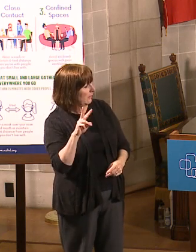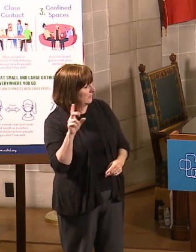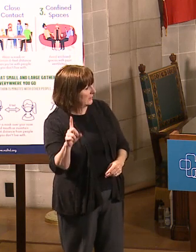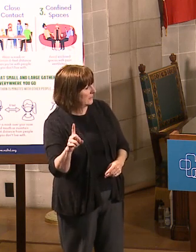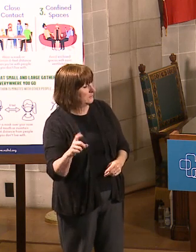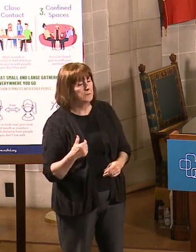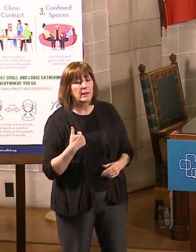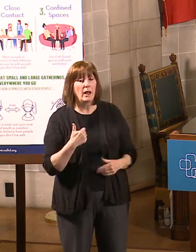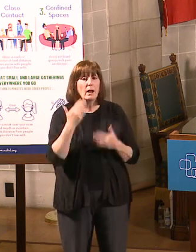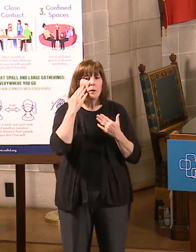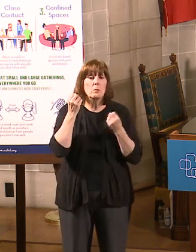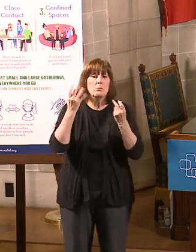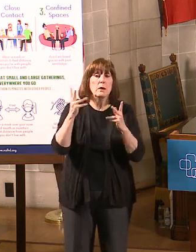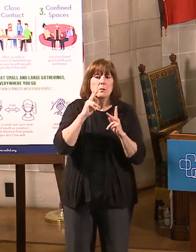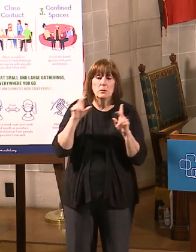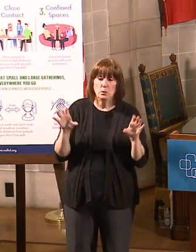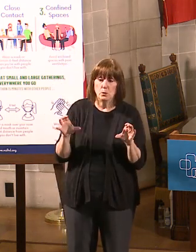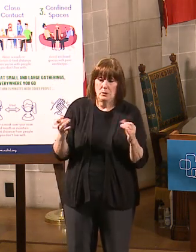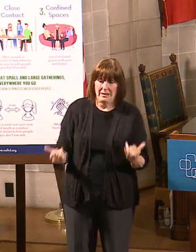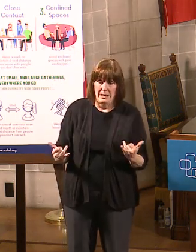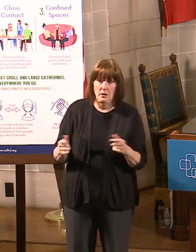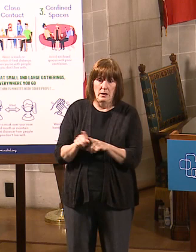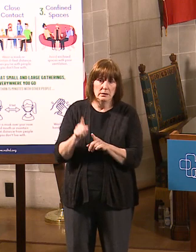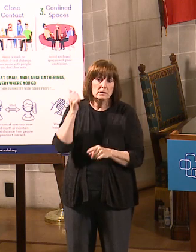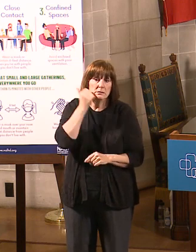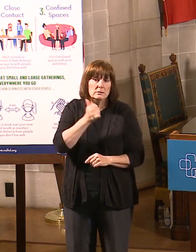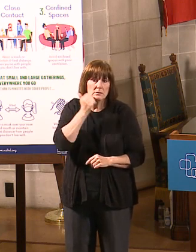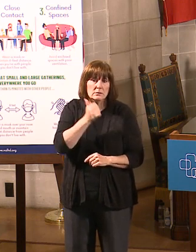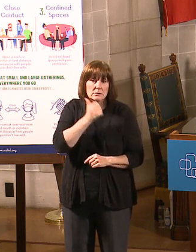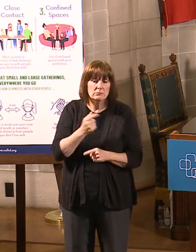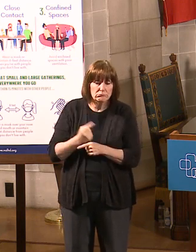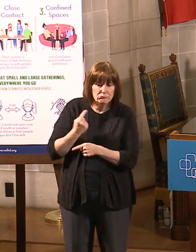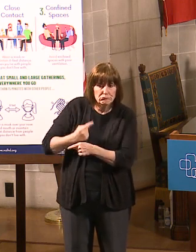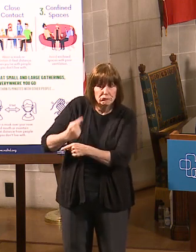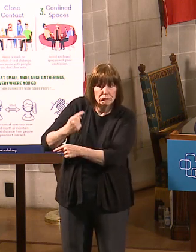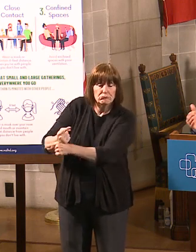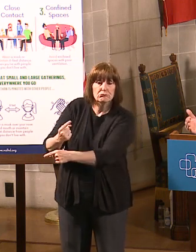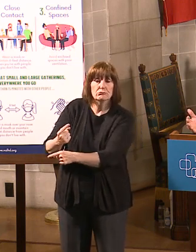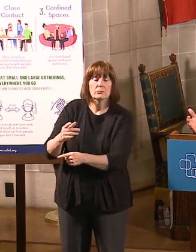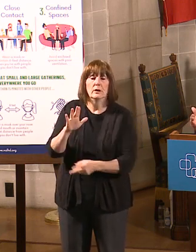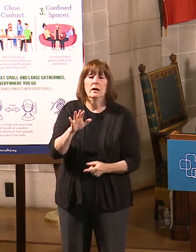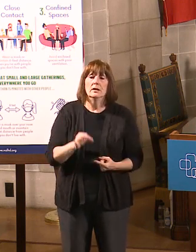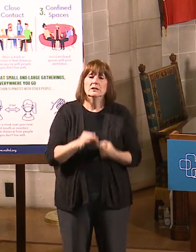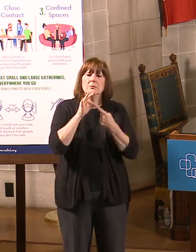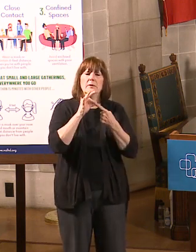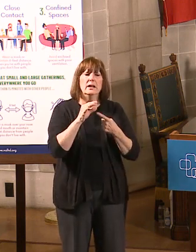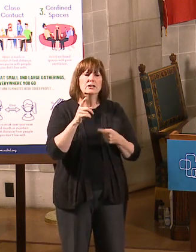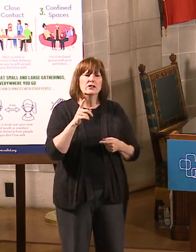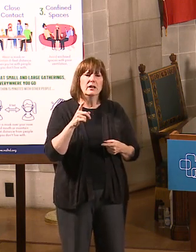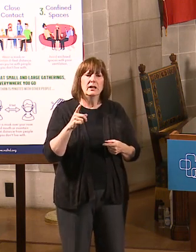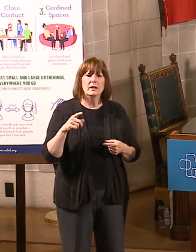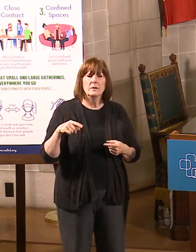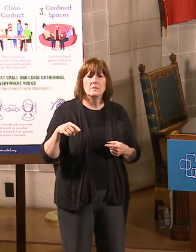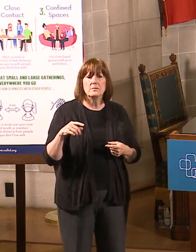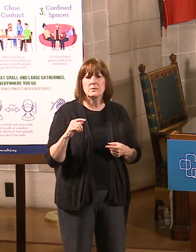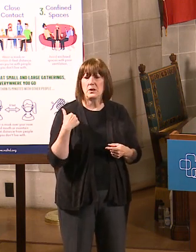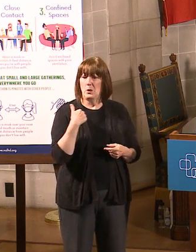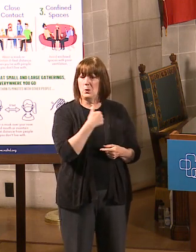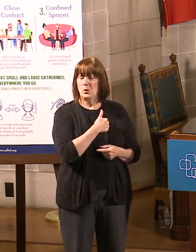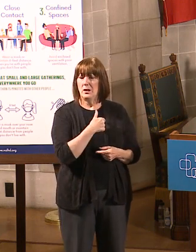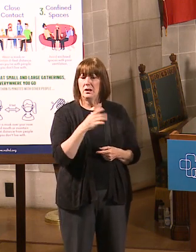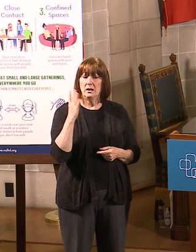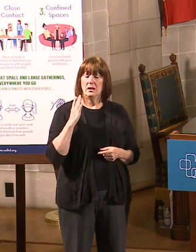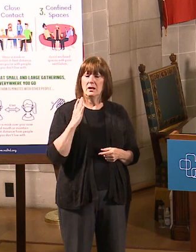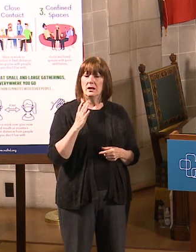right? I know a lot of people that are doing that as a routine now, and especially the latitude that we used